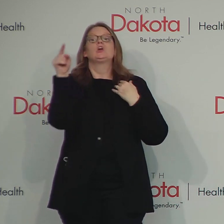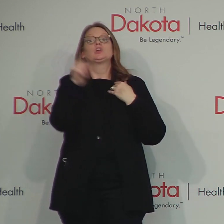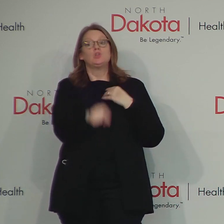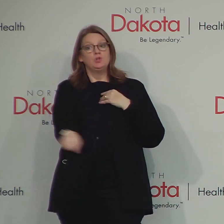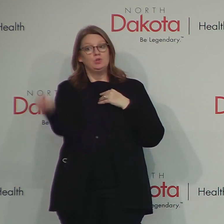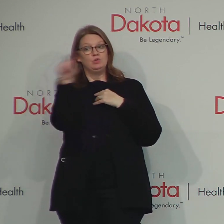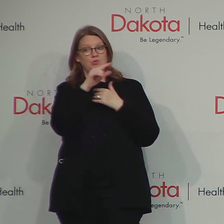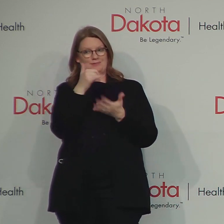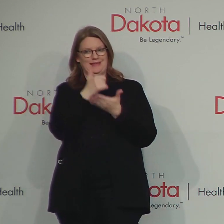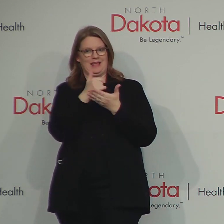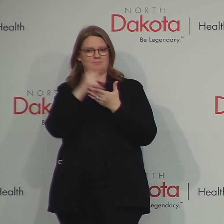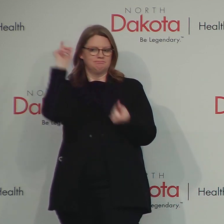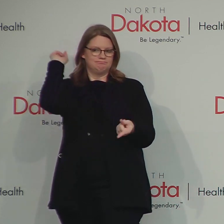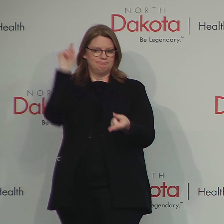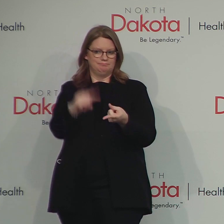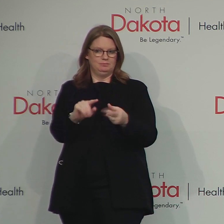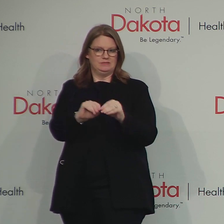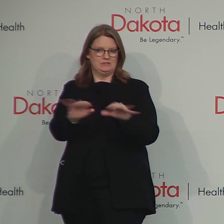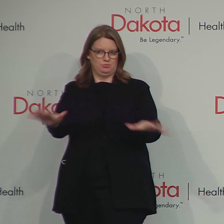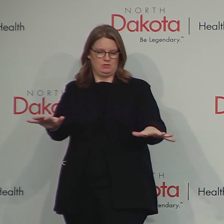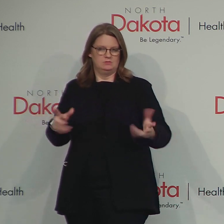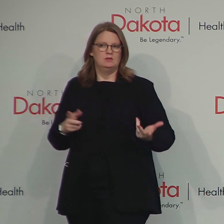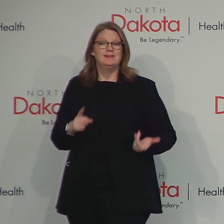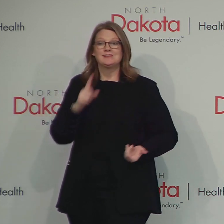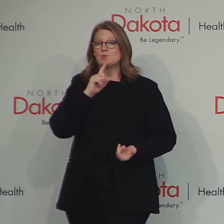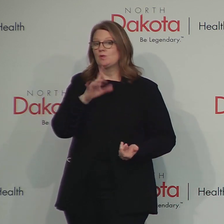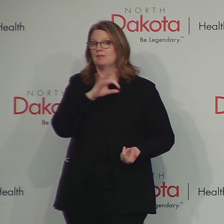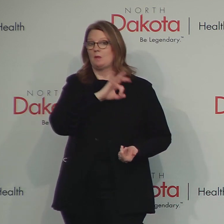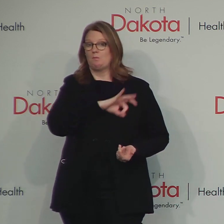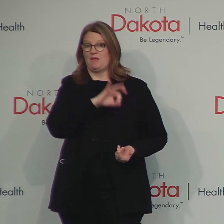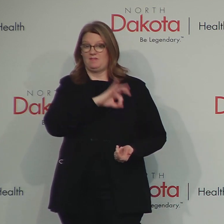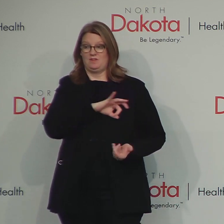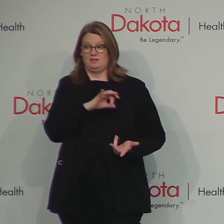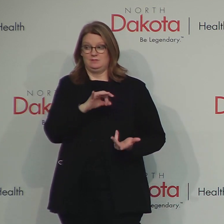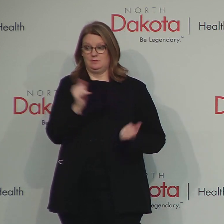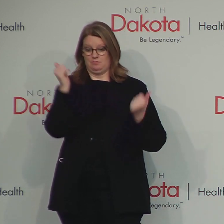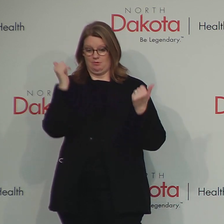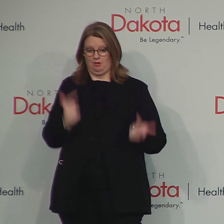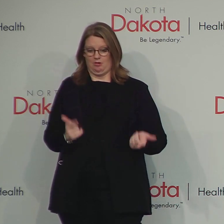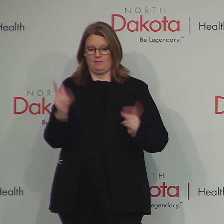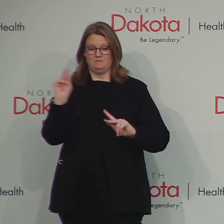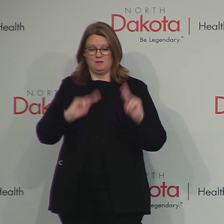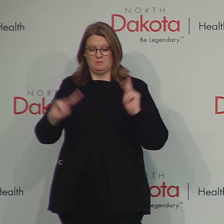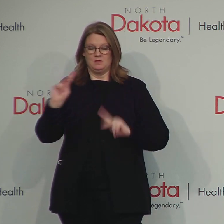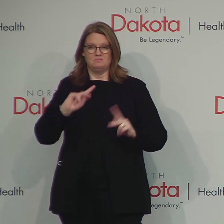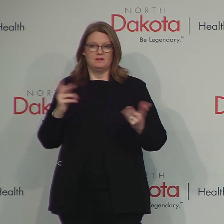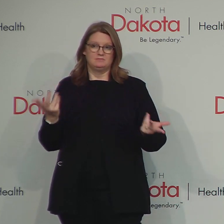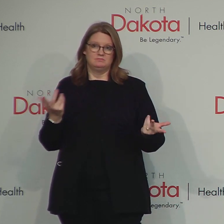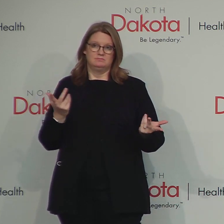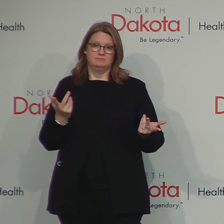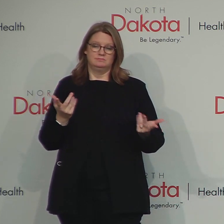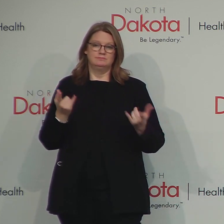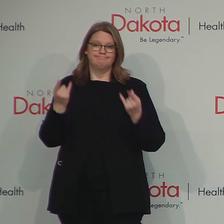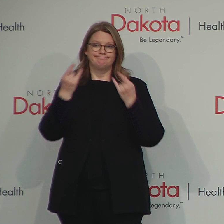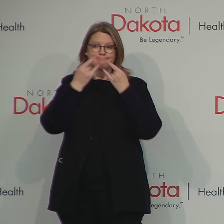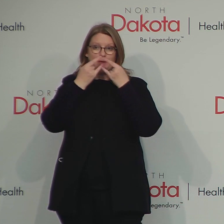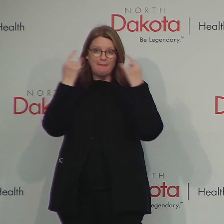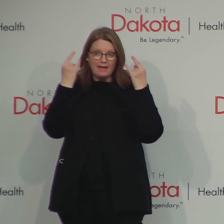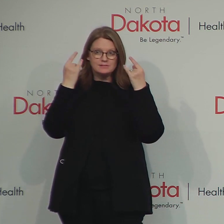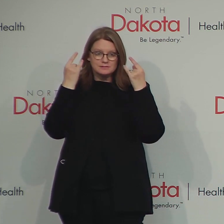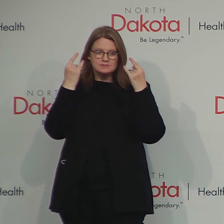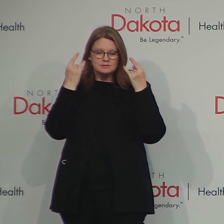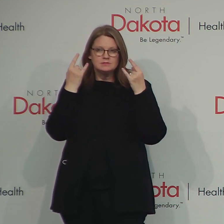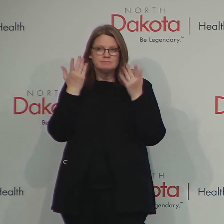that breaking the chain of transmission. So the credit really goes to everyone. But I think the science is settled. Masks can